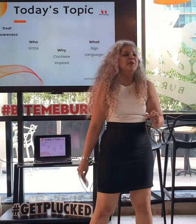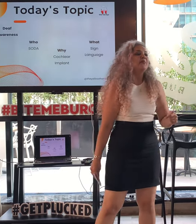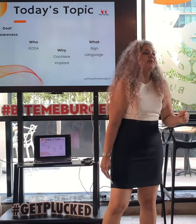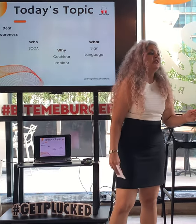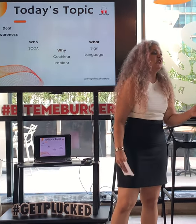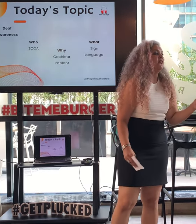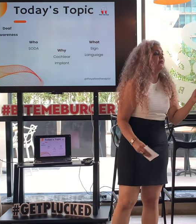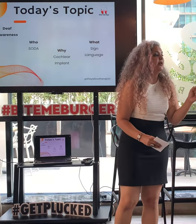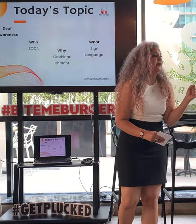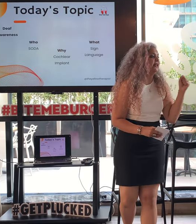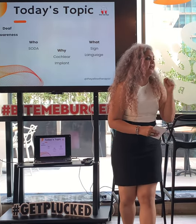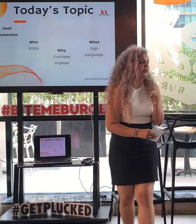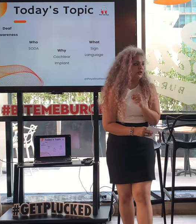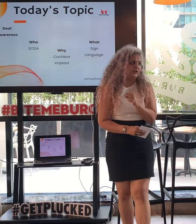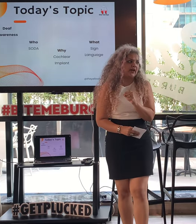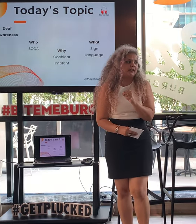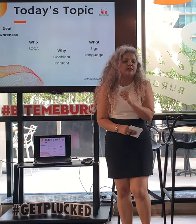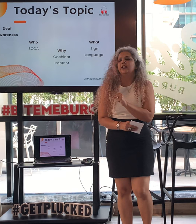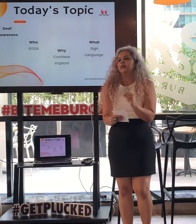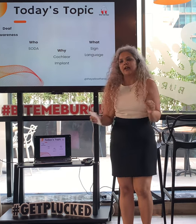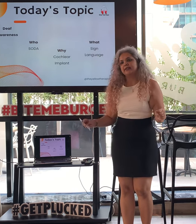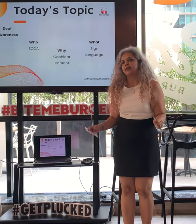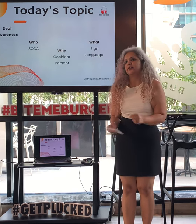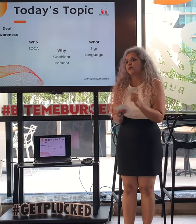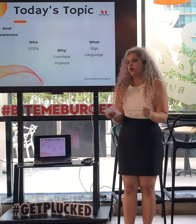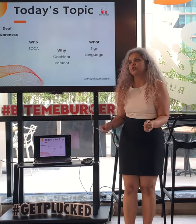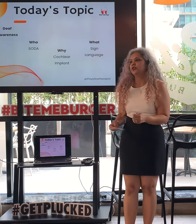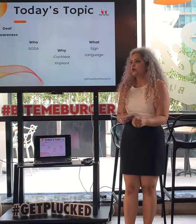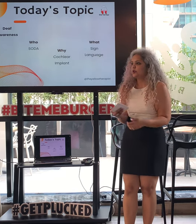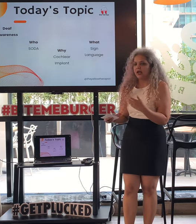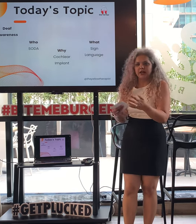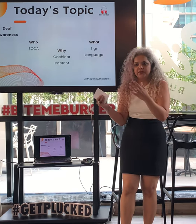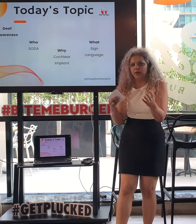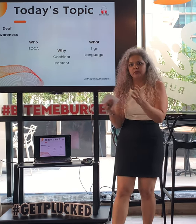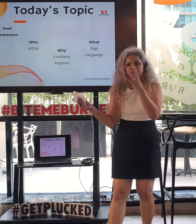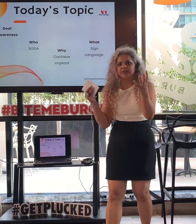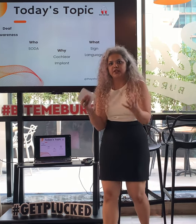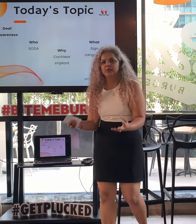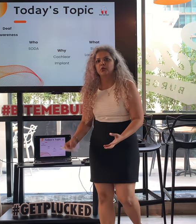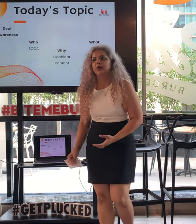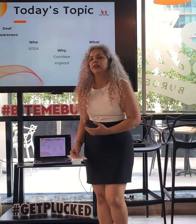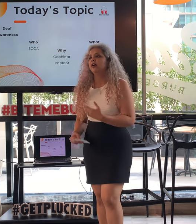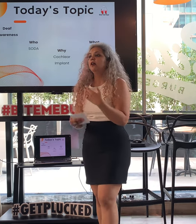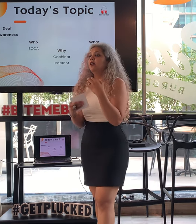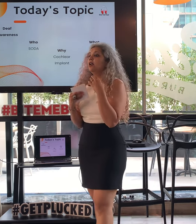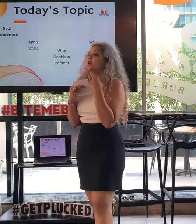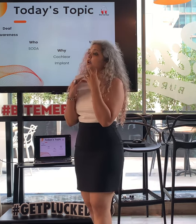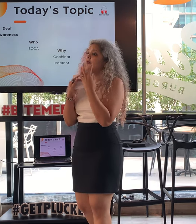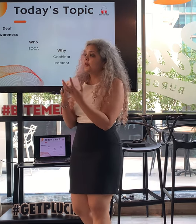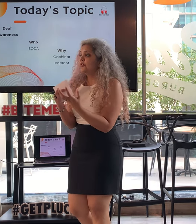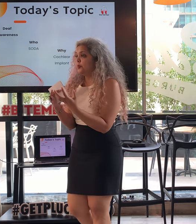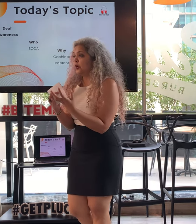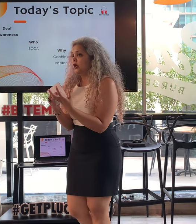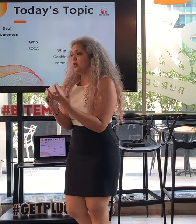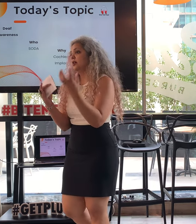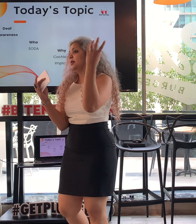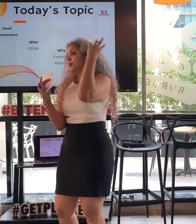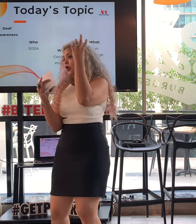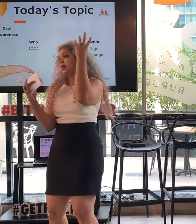So when people get into fights, like as kids of course you do have some physical movement, yeah. If a football, the ball